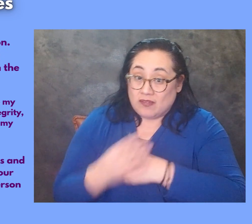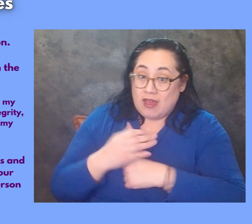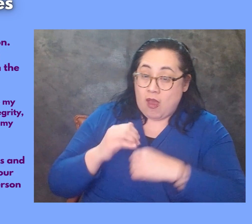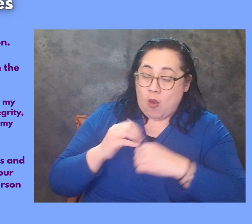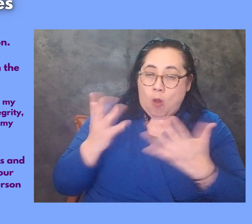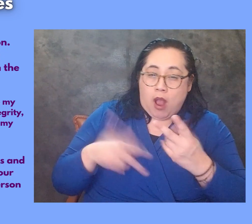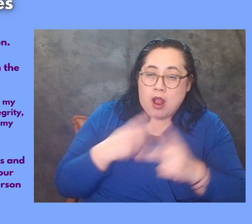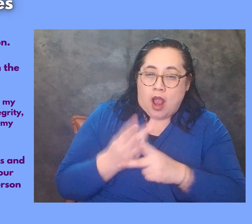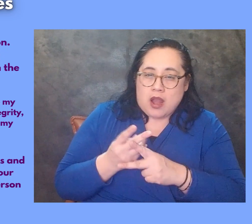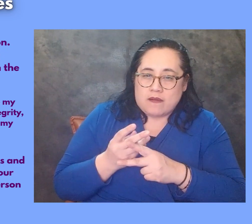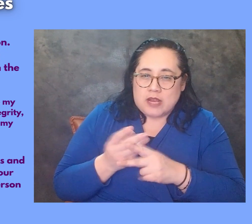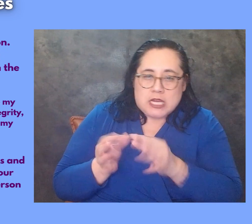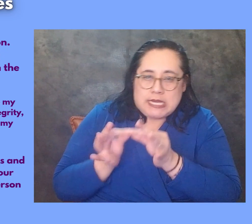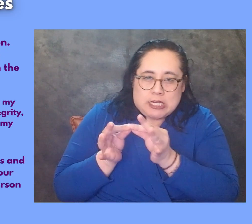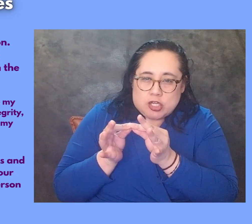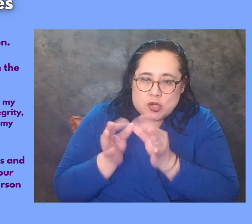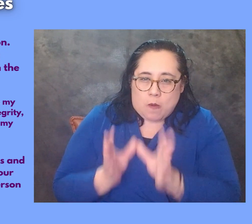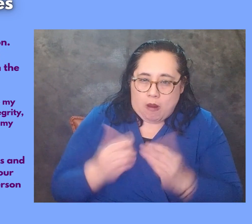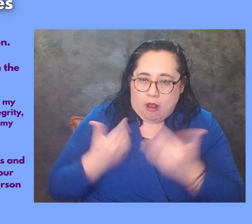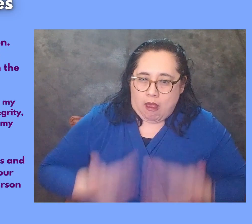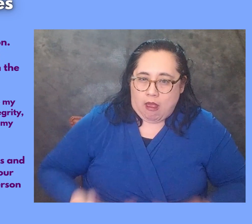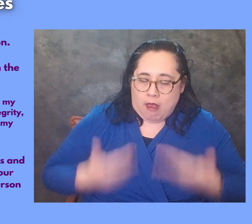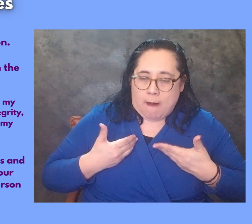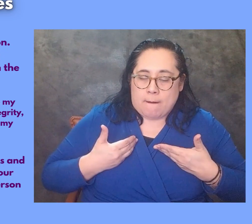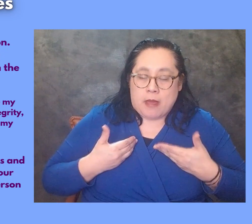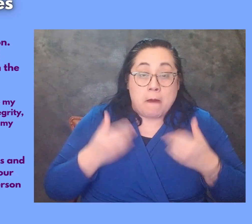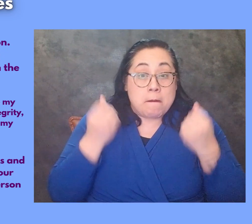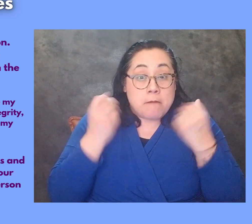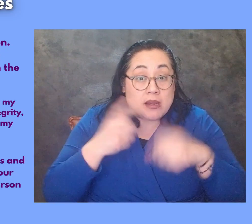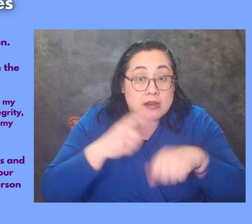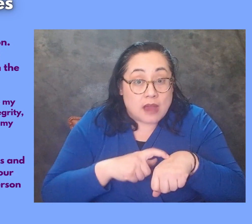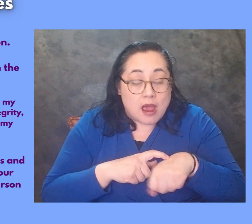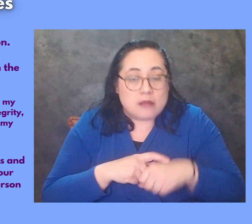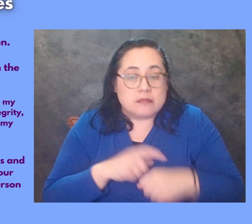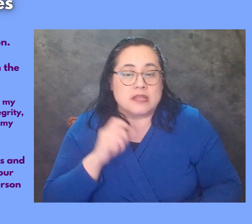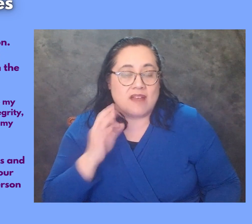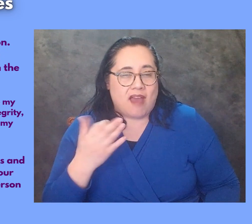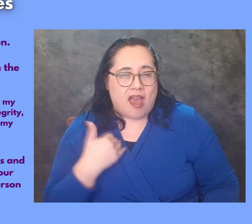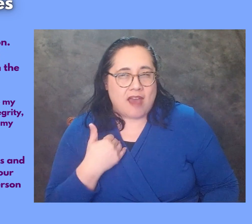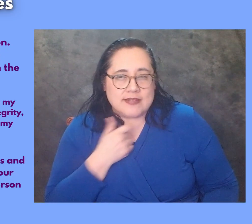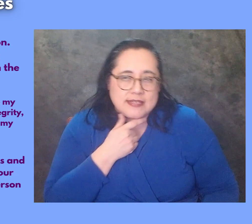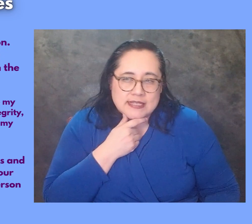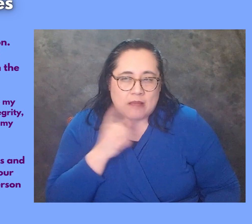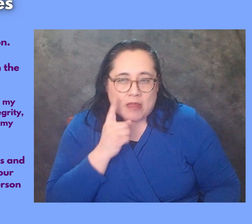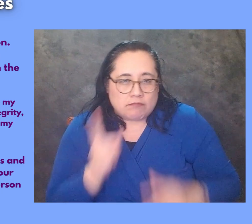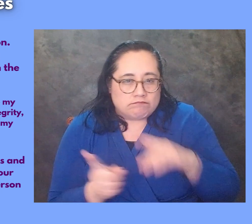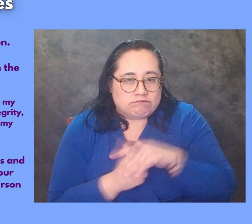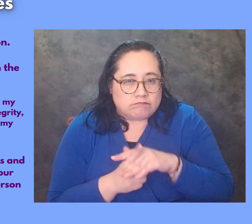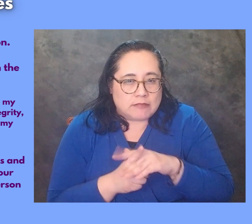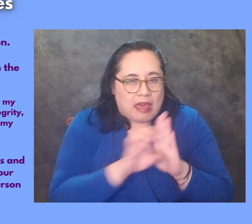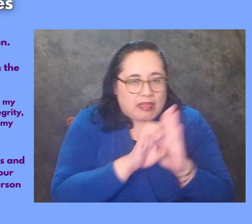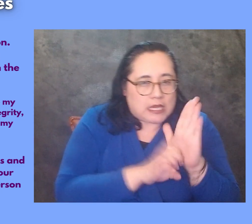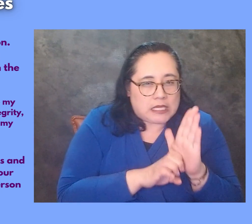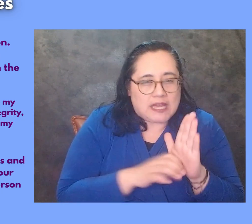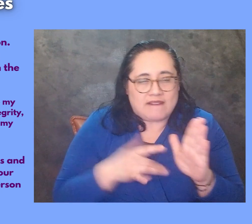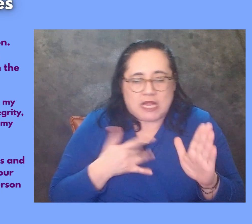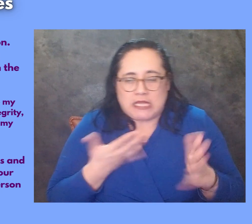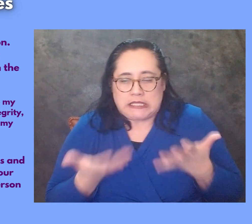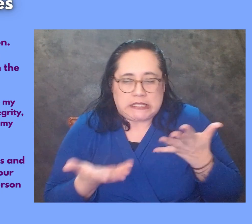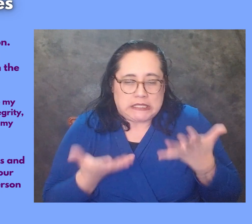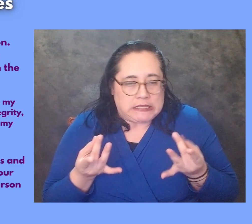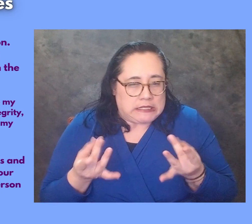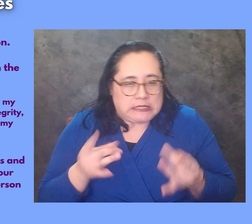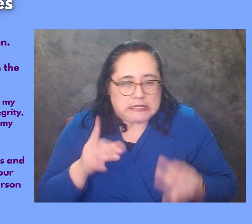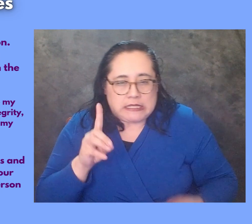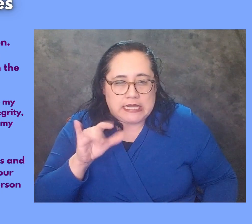And that also influences what kind of interpreter I am. Because many times, if something comes up that's some